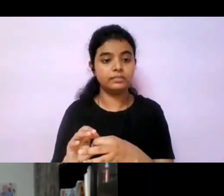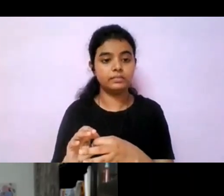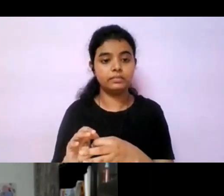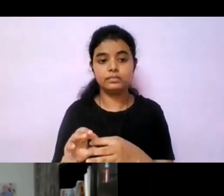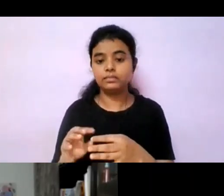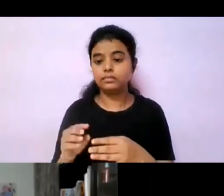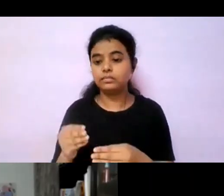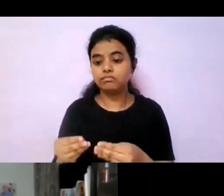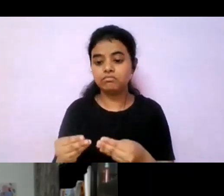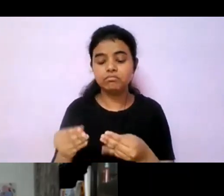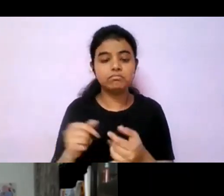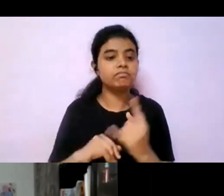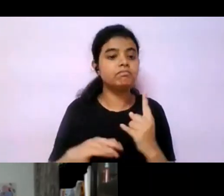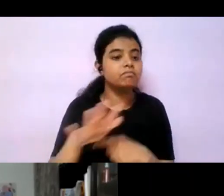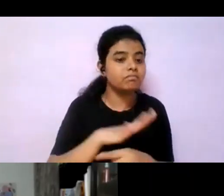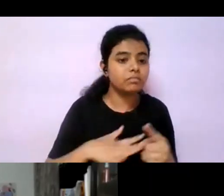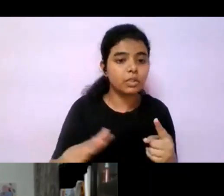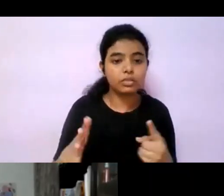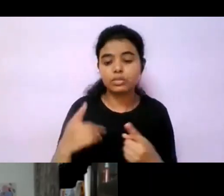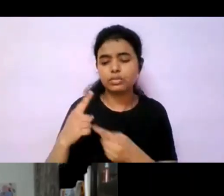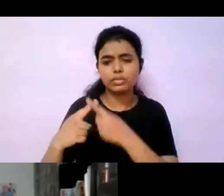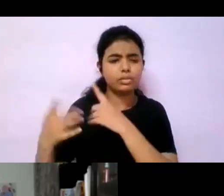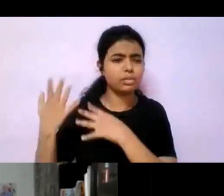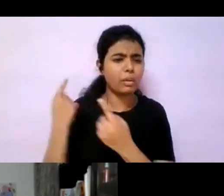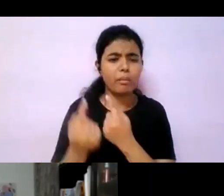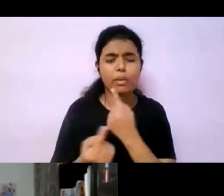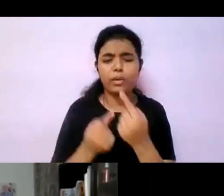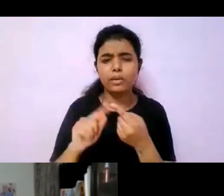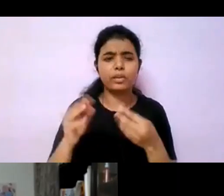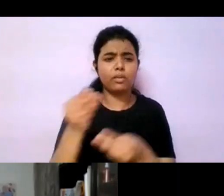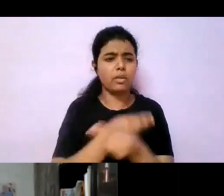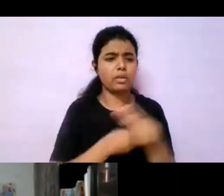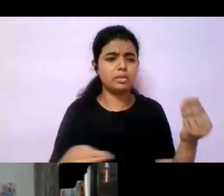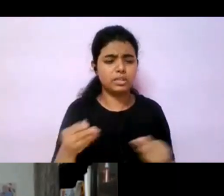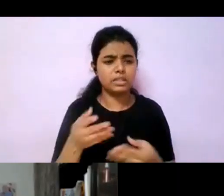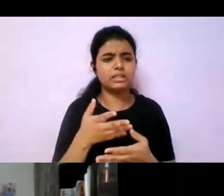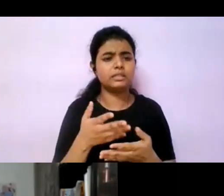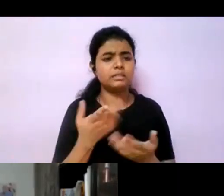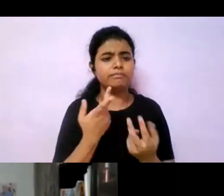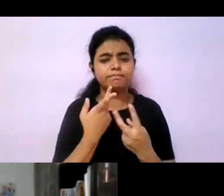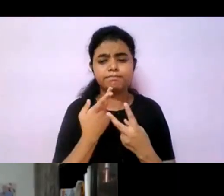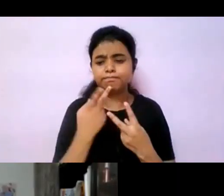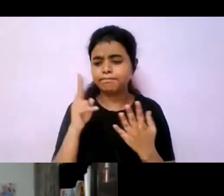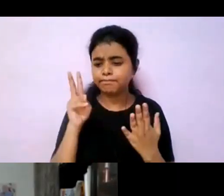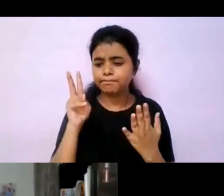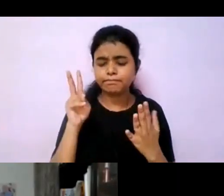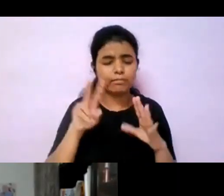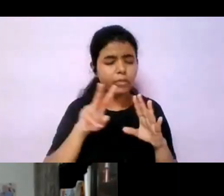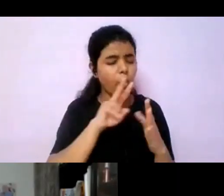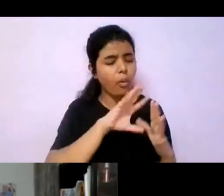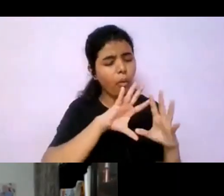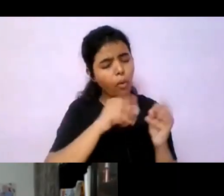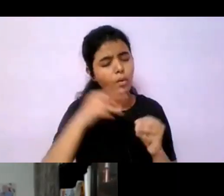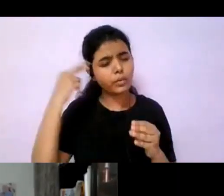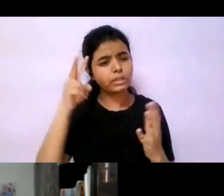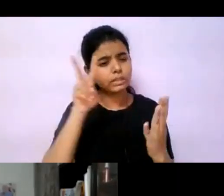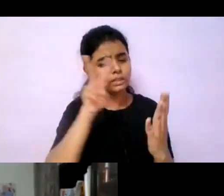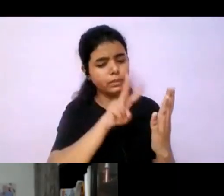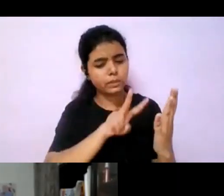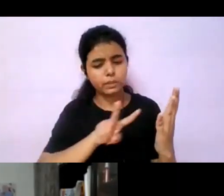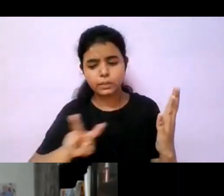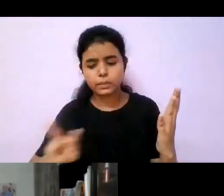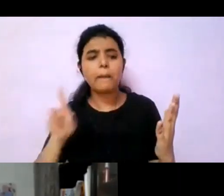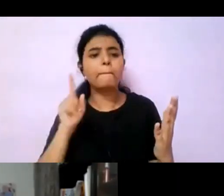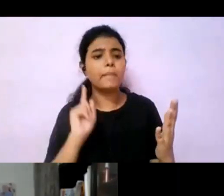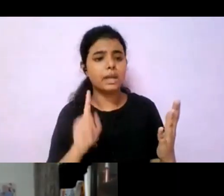provide a social, a cultural, a historical, a political, an economic reading of the reasons behind, the